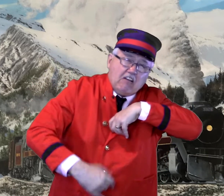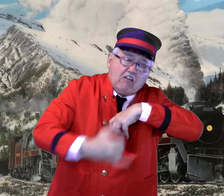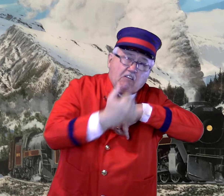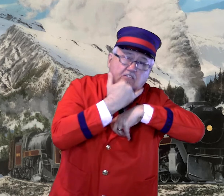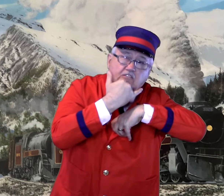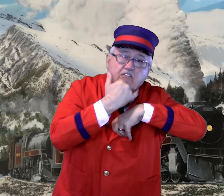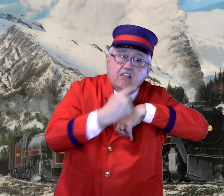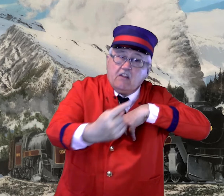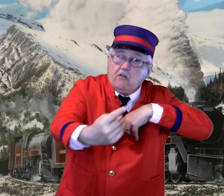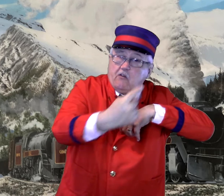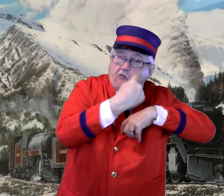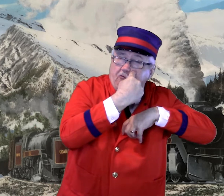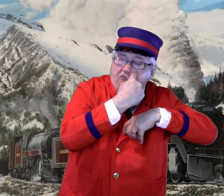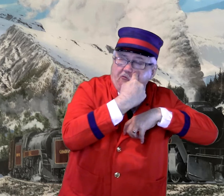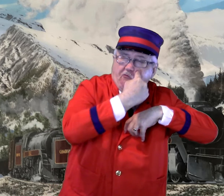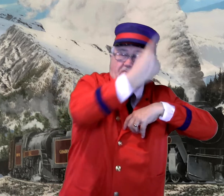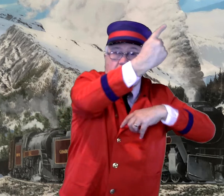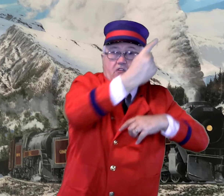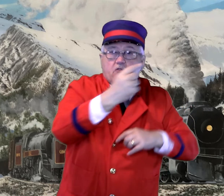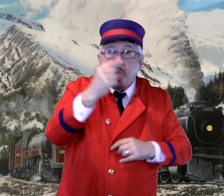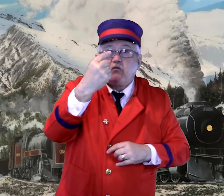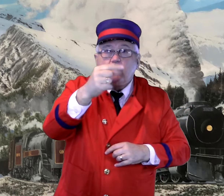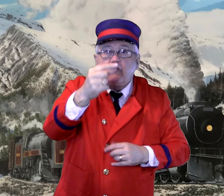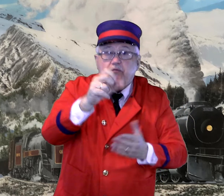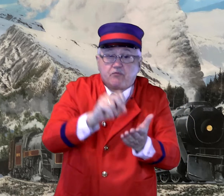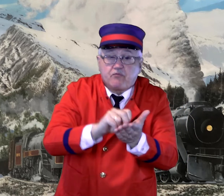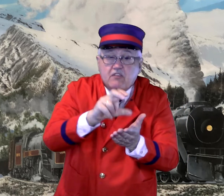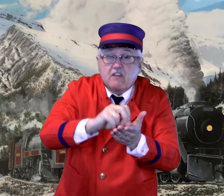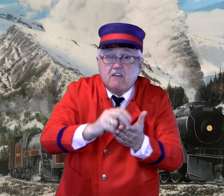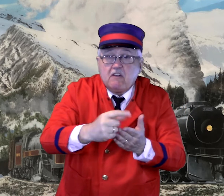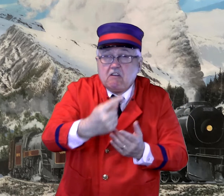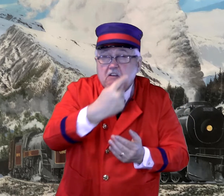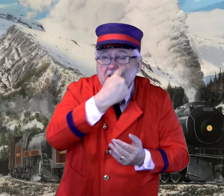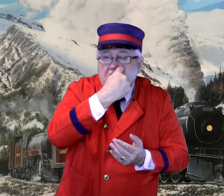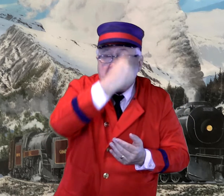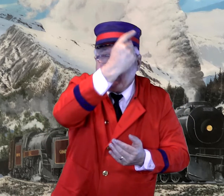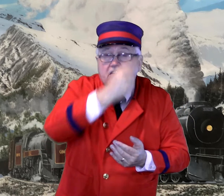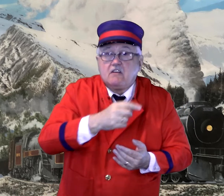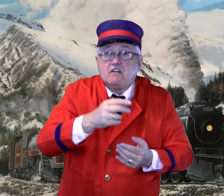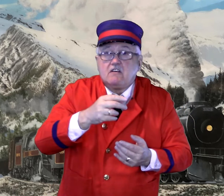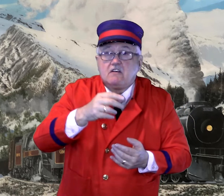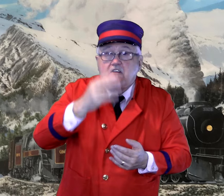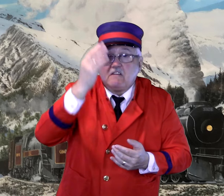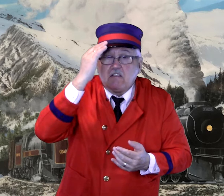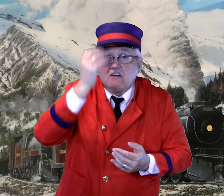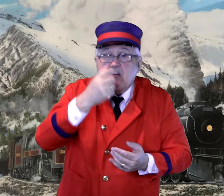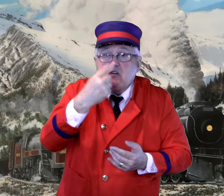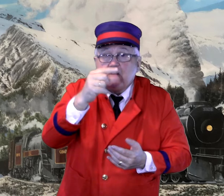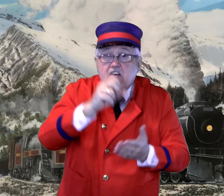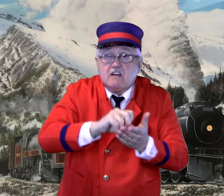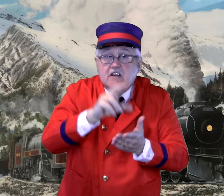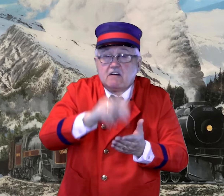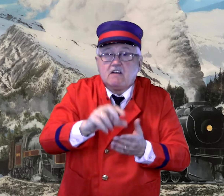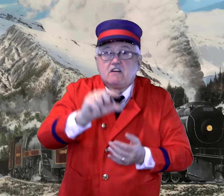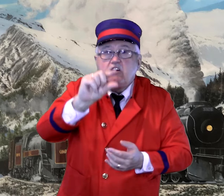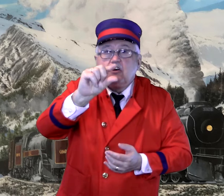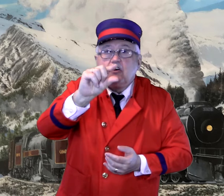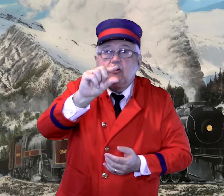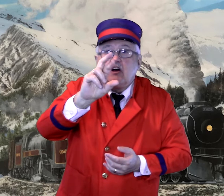him until all of a sudden, he got hit in the cheek by a big green jumper. Now, a